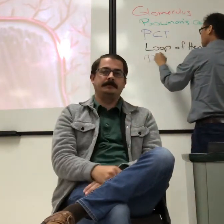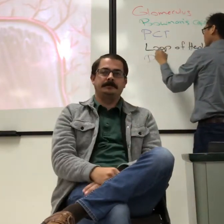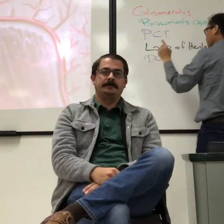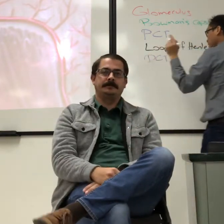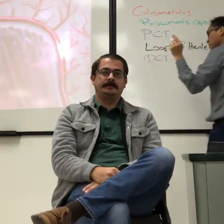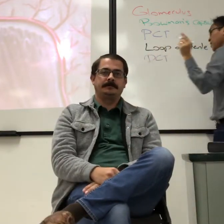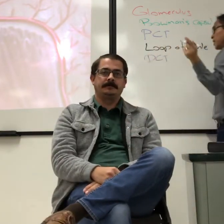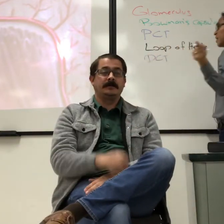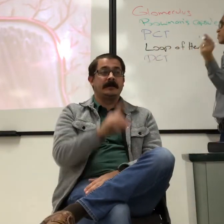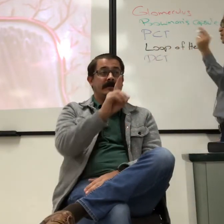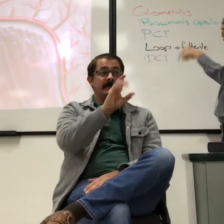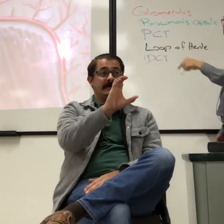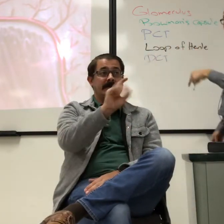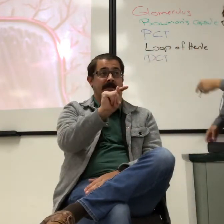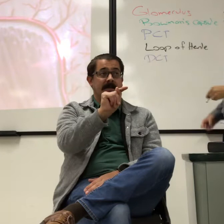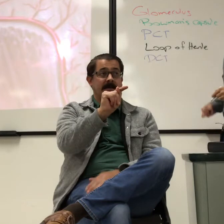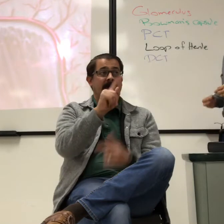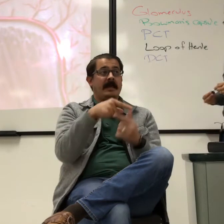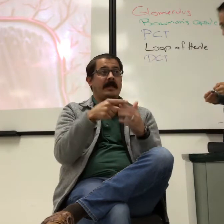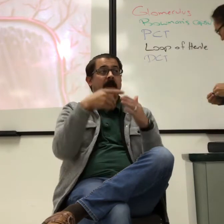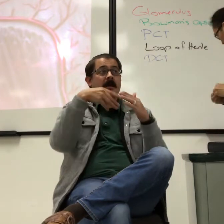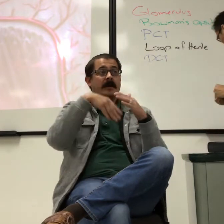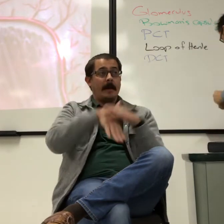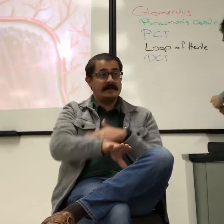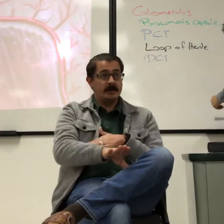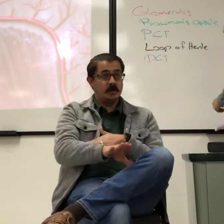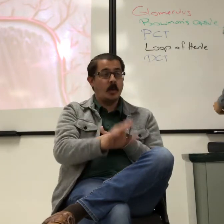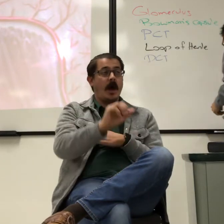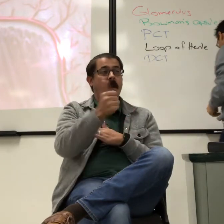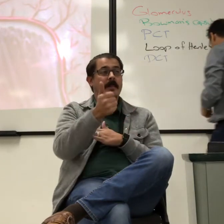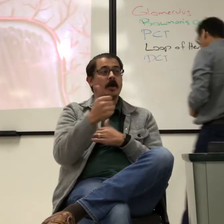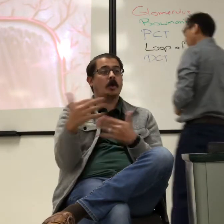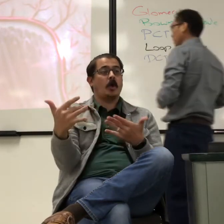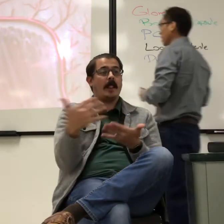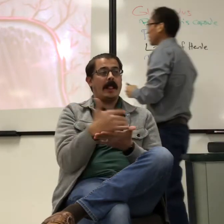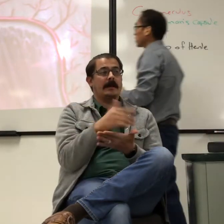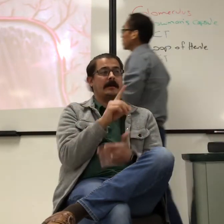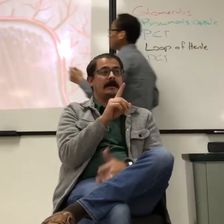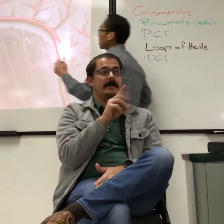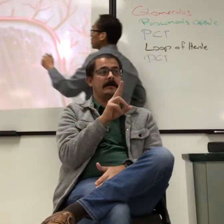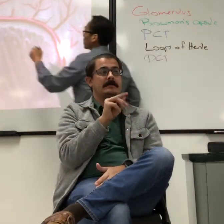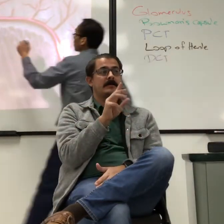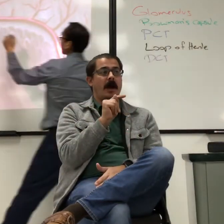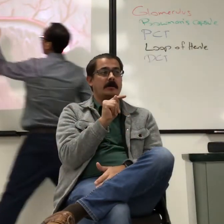DCT. And the DCT dumps into another collecting duct. I'll use block again.